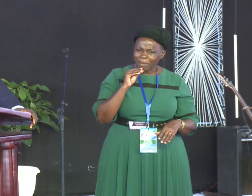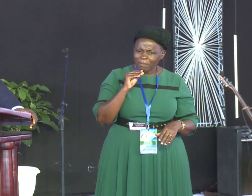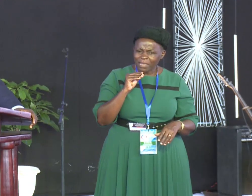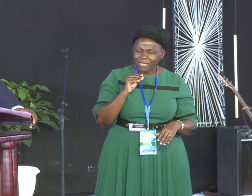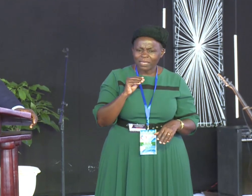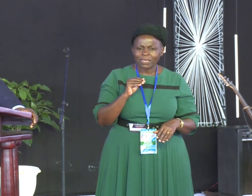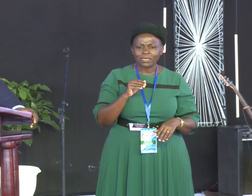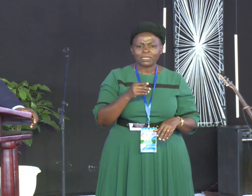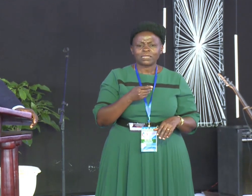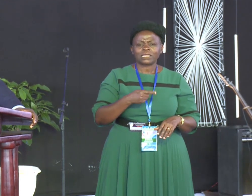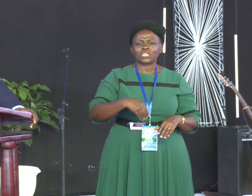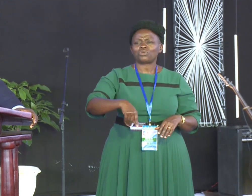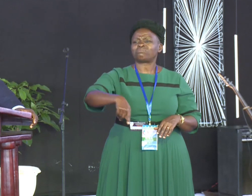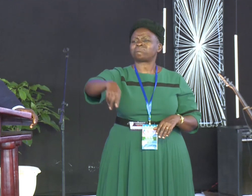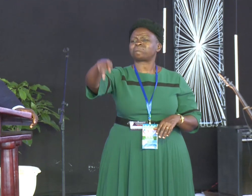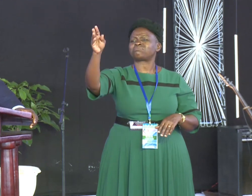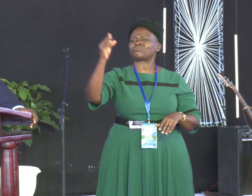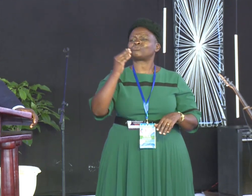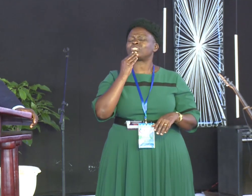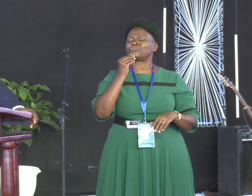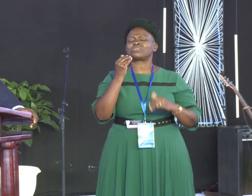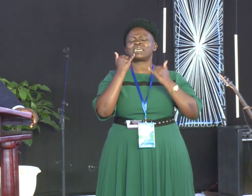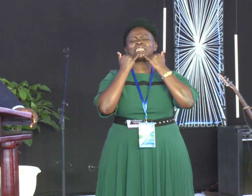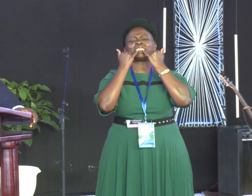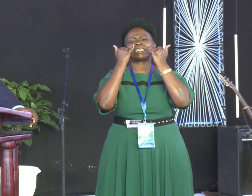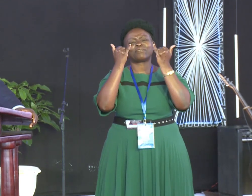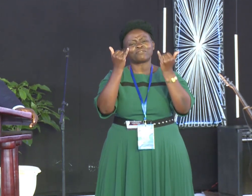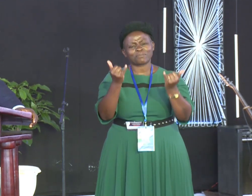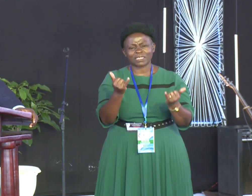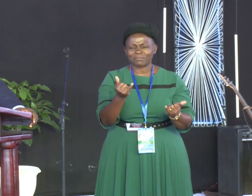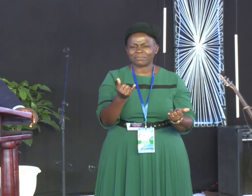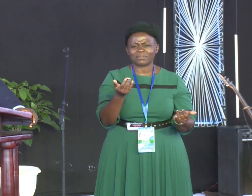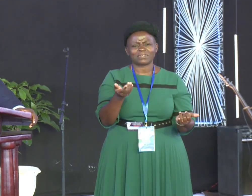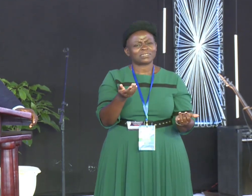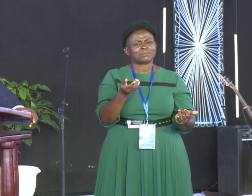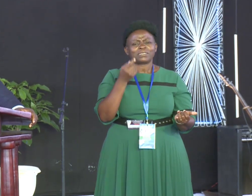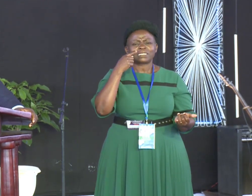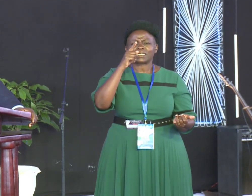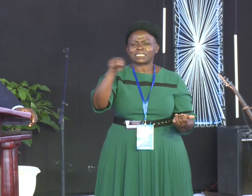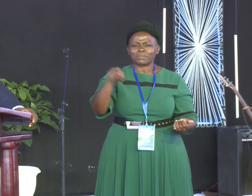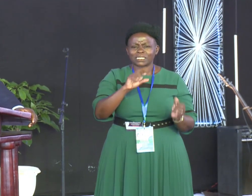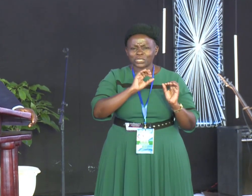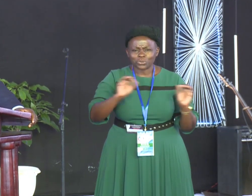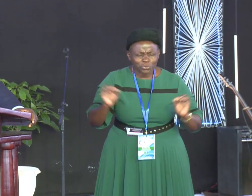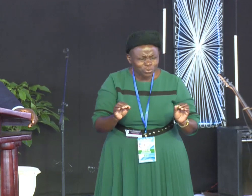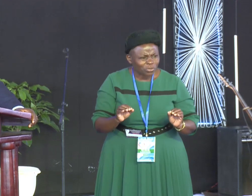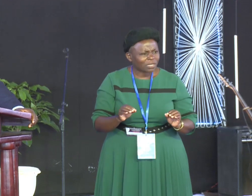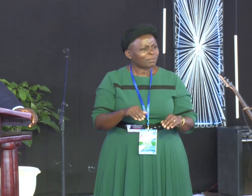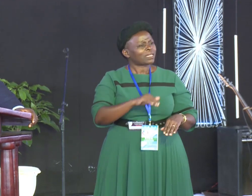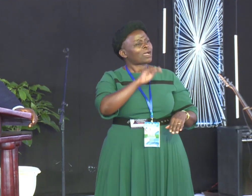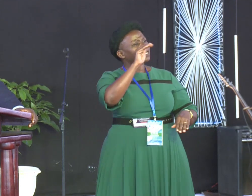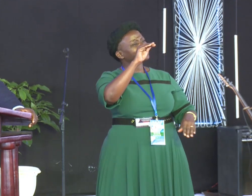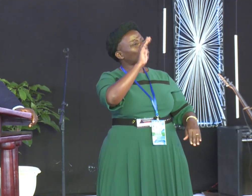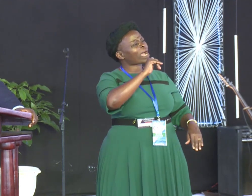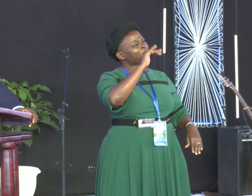went out again to the Jews and said to them, I find no fault in mkate chibuzo wabuziza chachi. Ntibo ya yogerebio na afulume ebweru